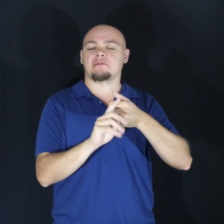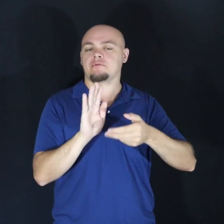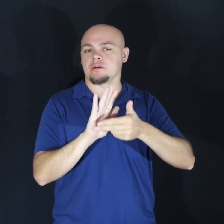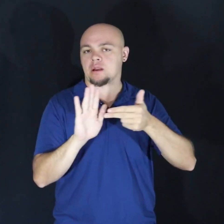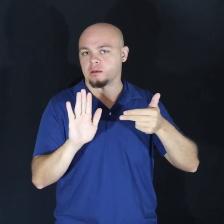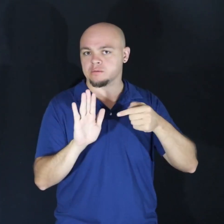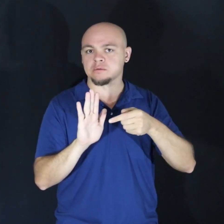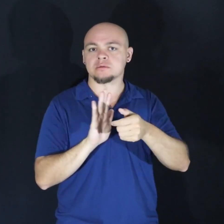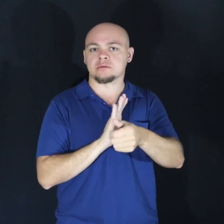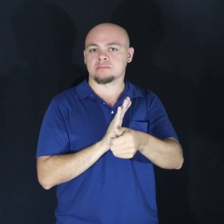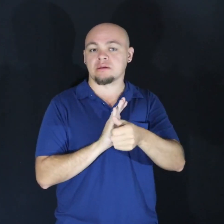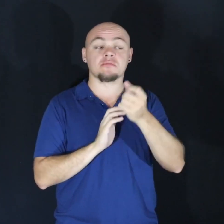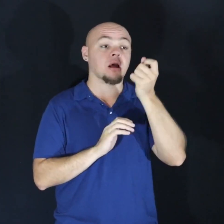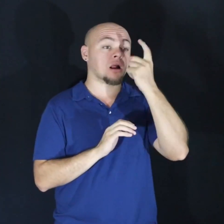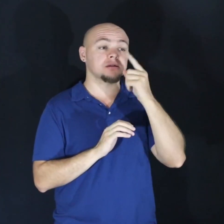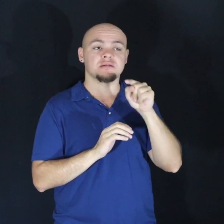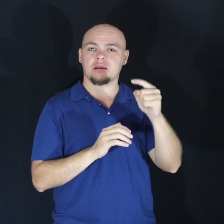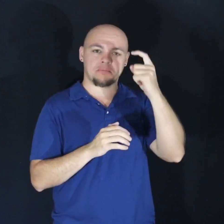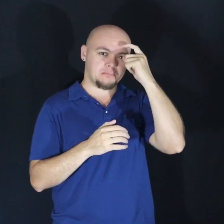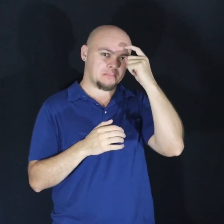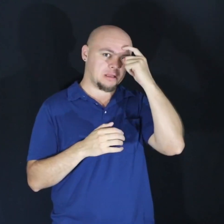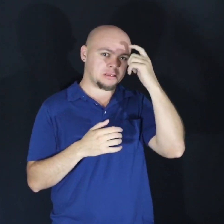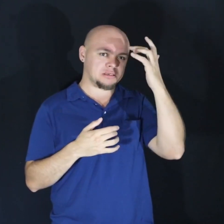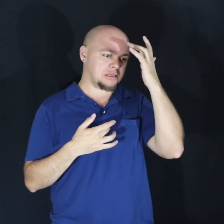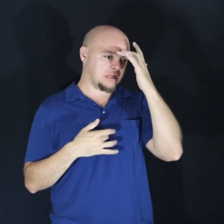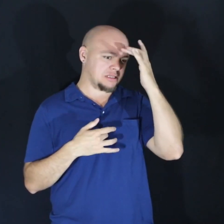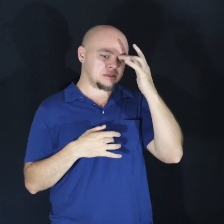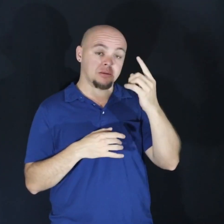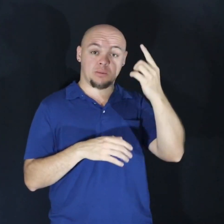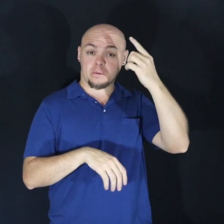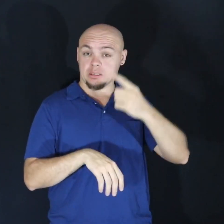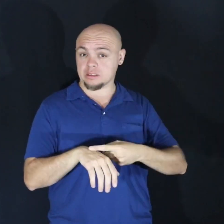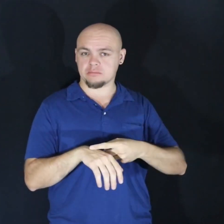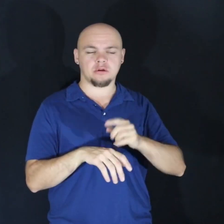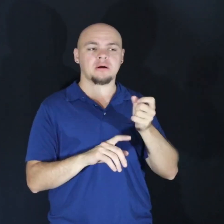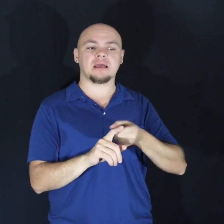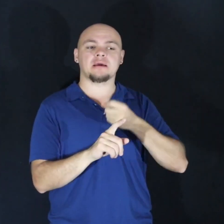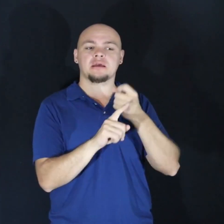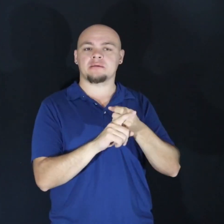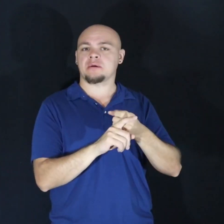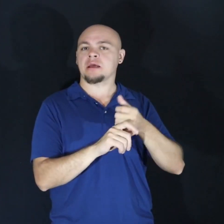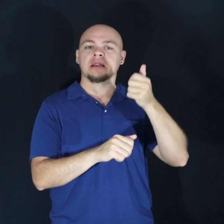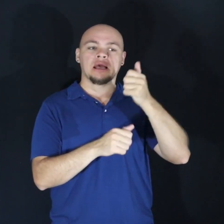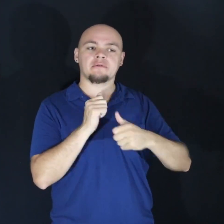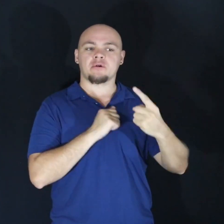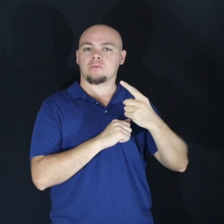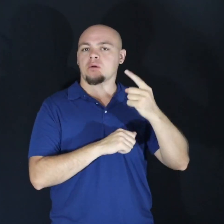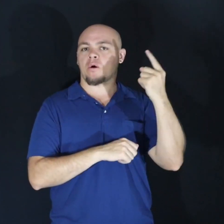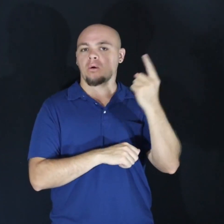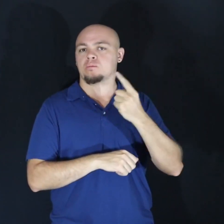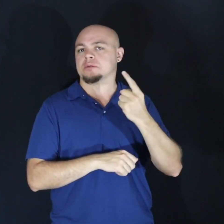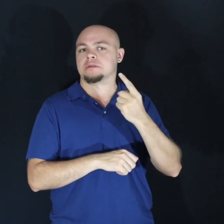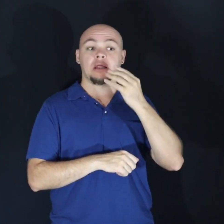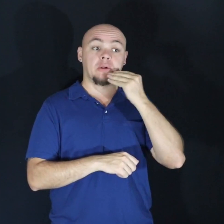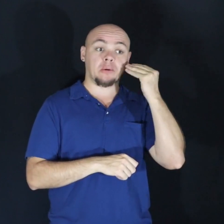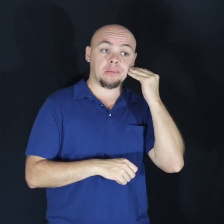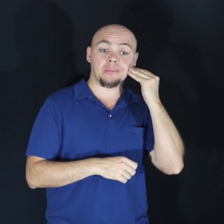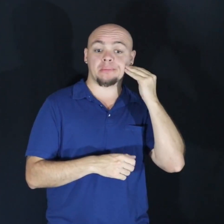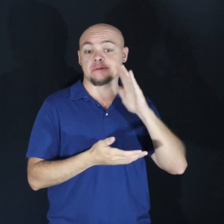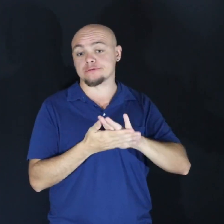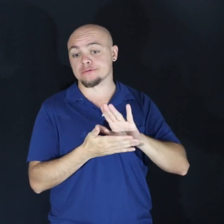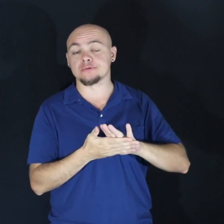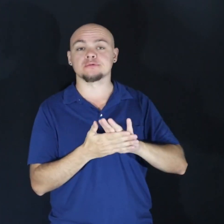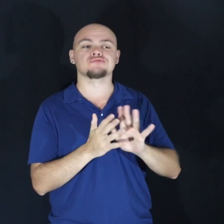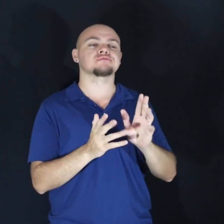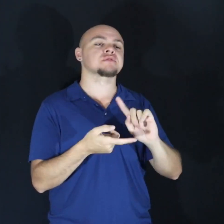to understand that a mental illness isn't a one-time thing. It affects people at all times, no matter when. It could be at home, at school, when they're